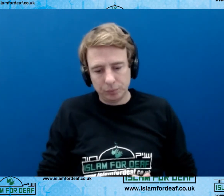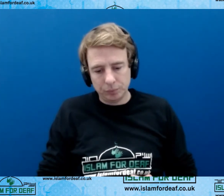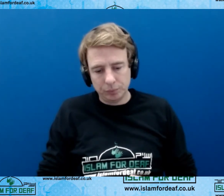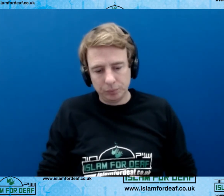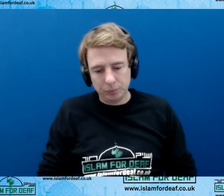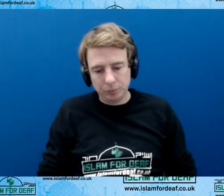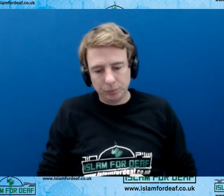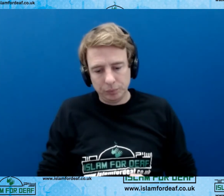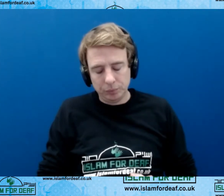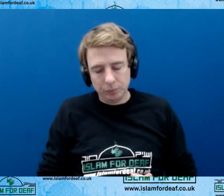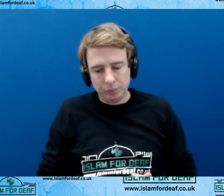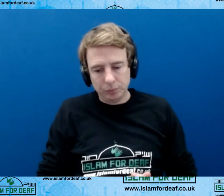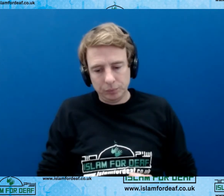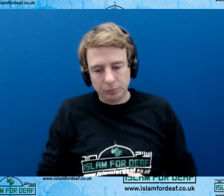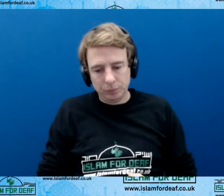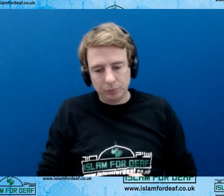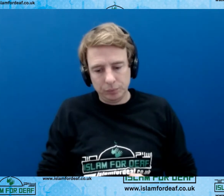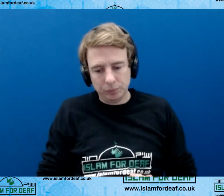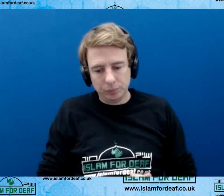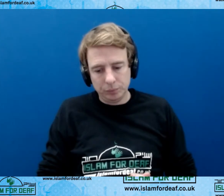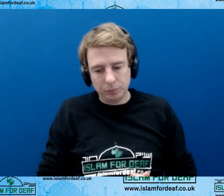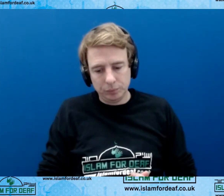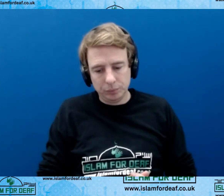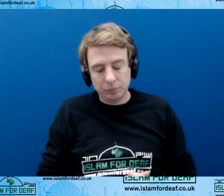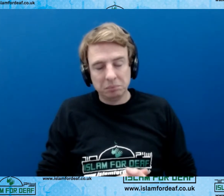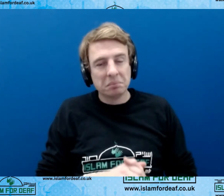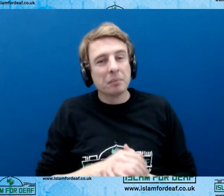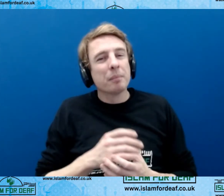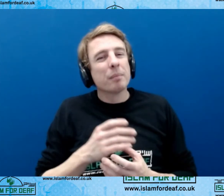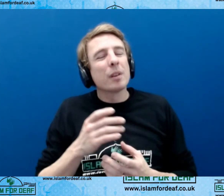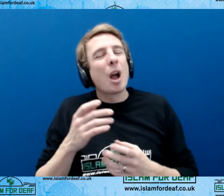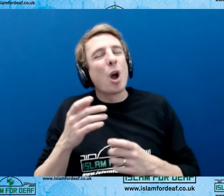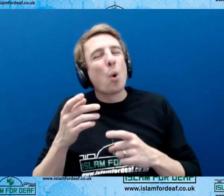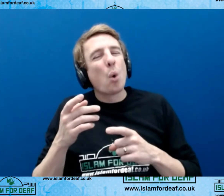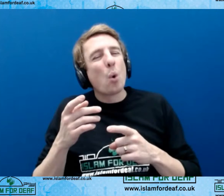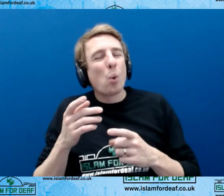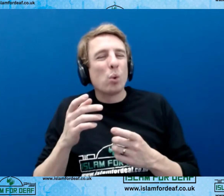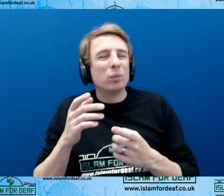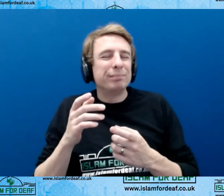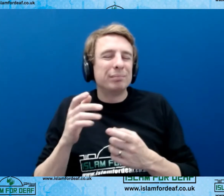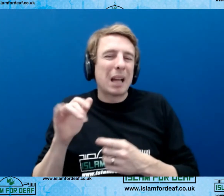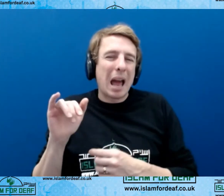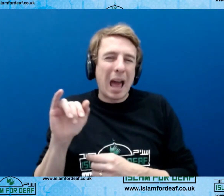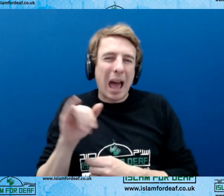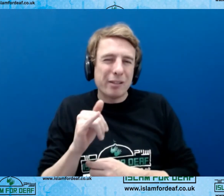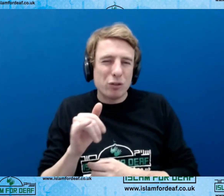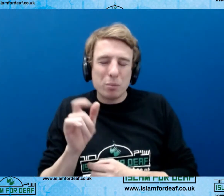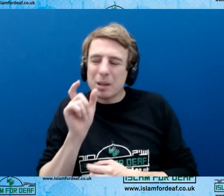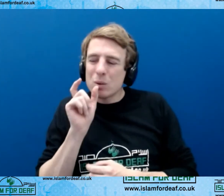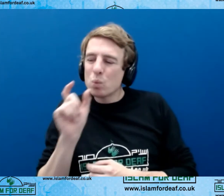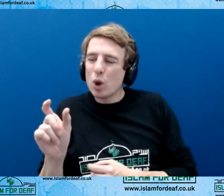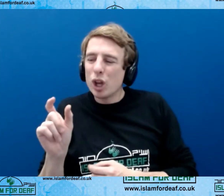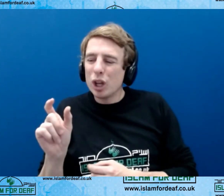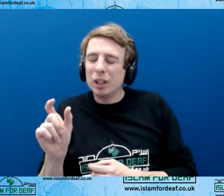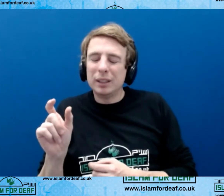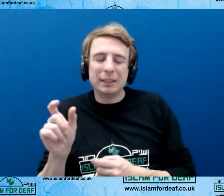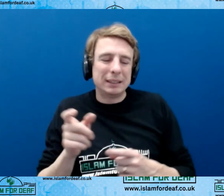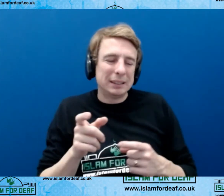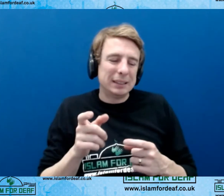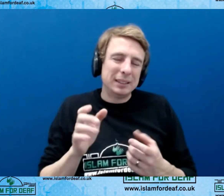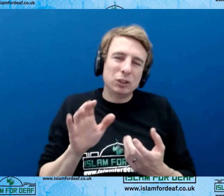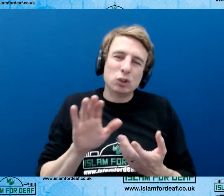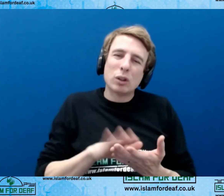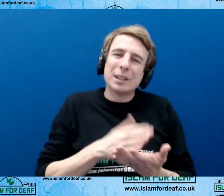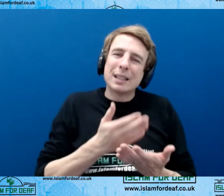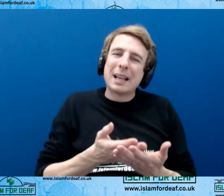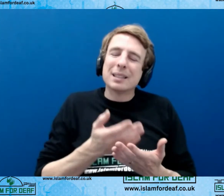And it's explained in English as slanderer and backbiter, but it's been explained in Arabic in different ways. One of those is